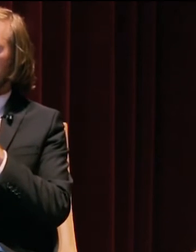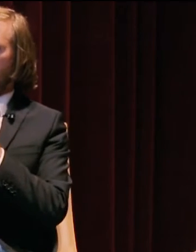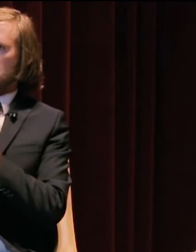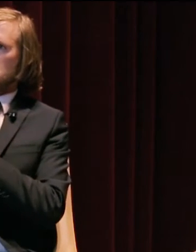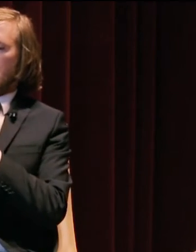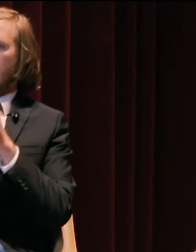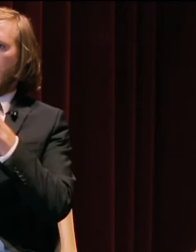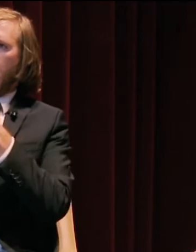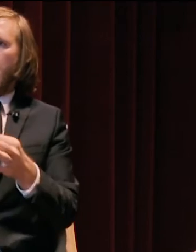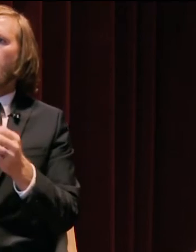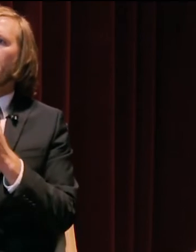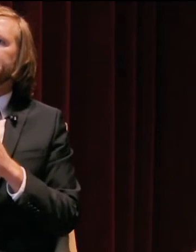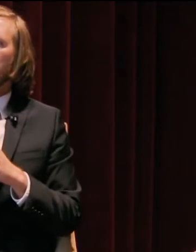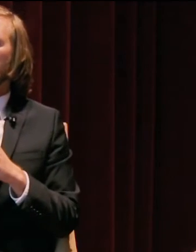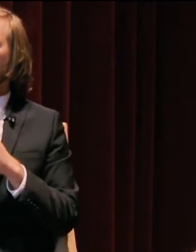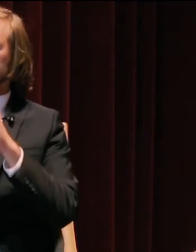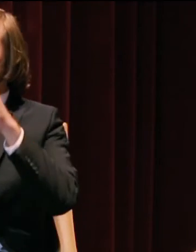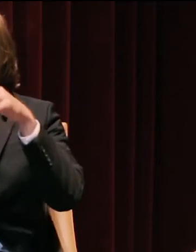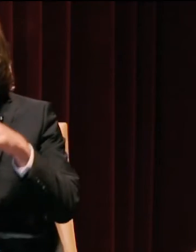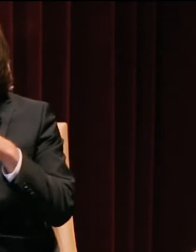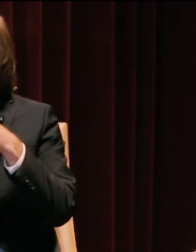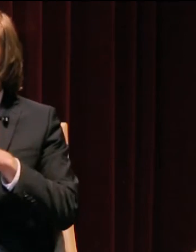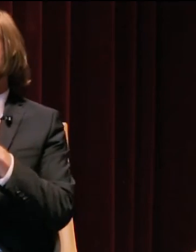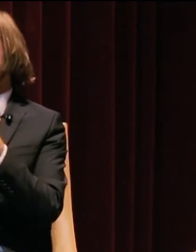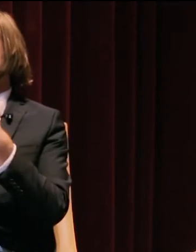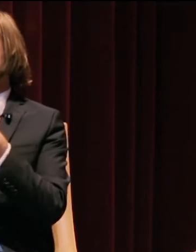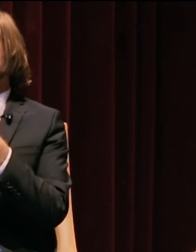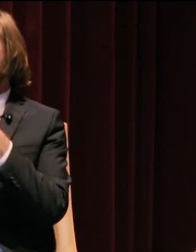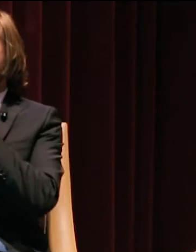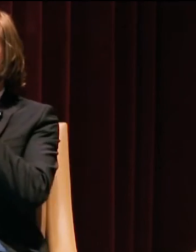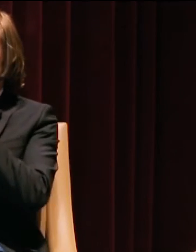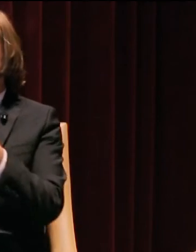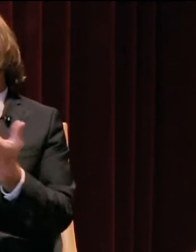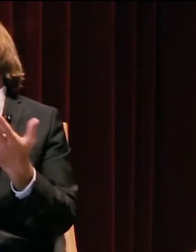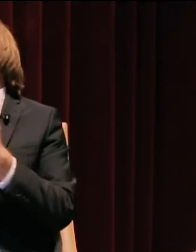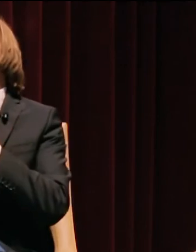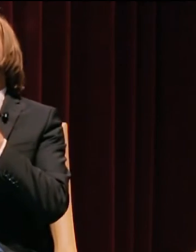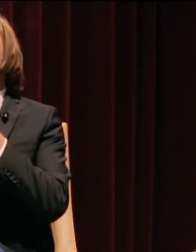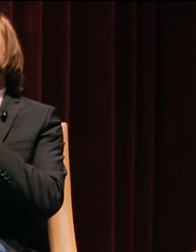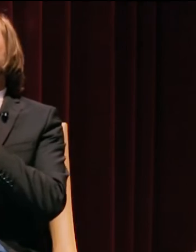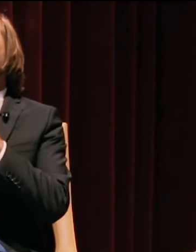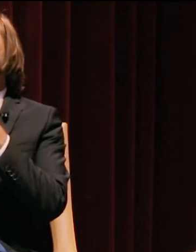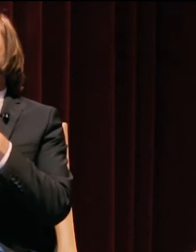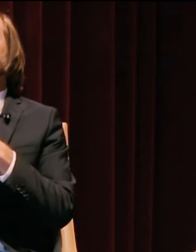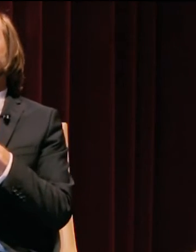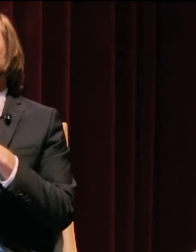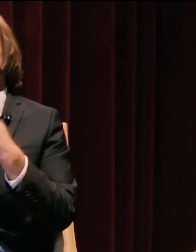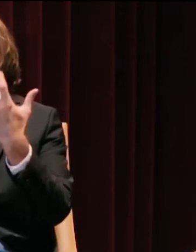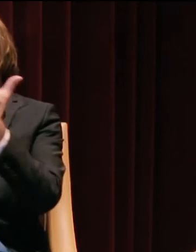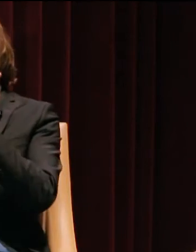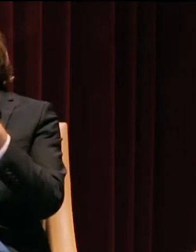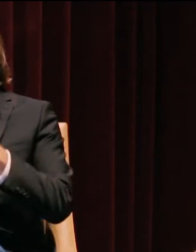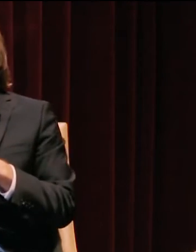utilize it and tie it into their system during their games. There are certain sports leagues that it fits better